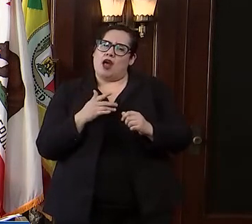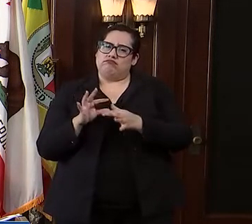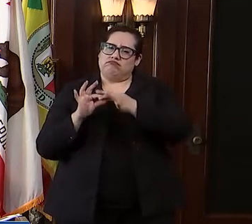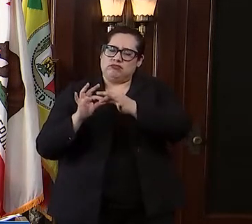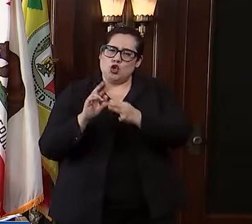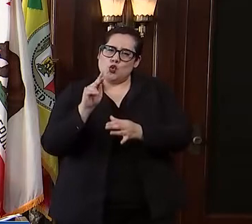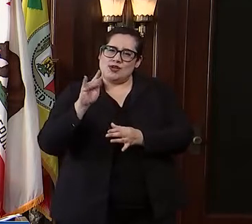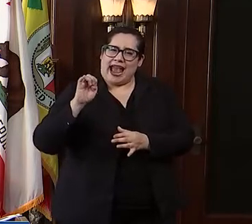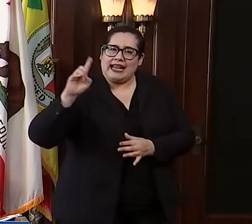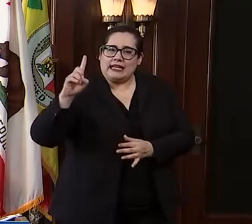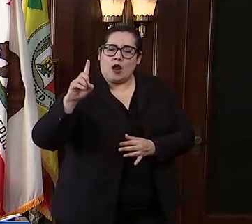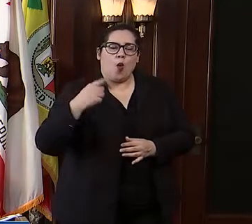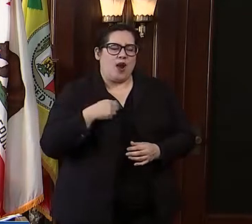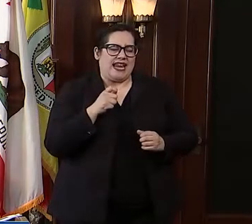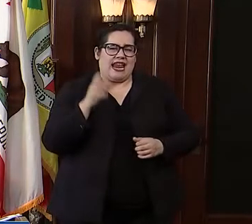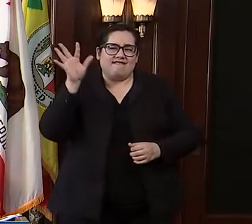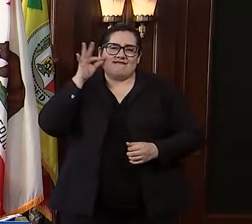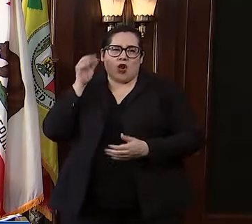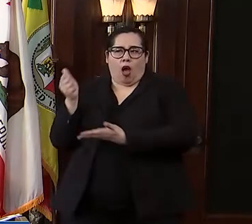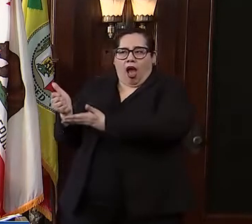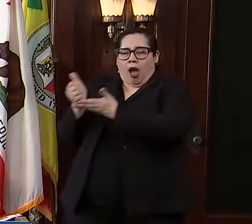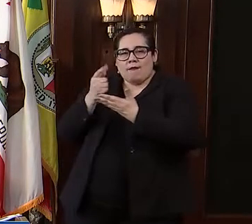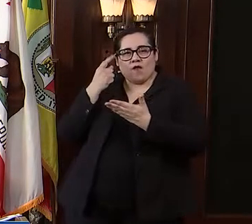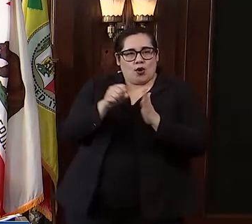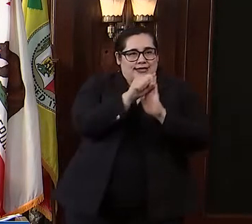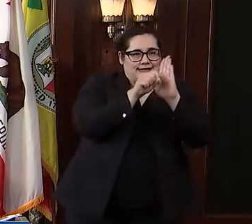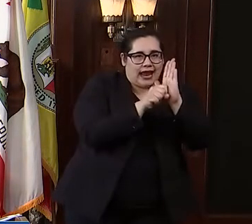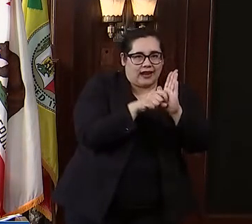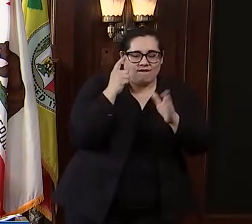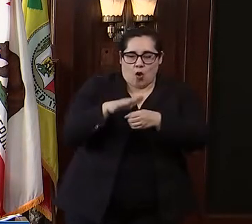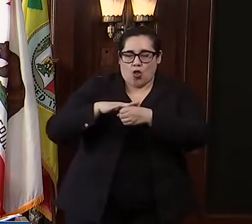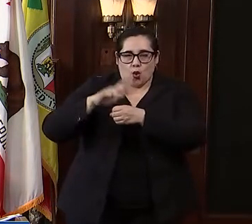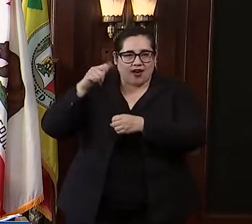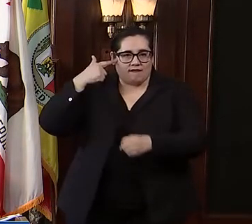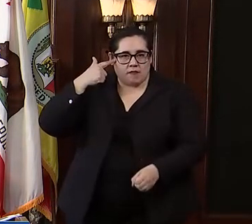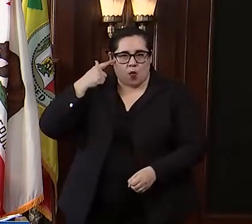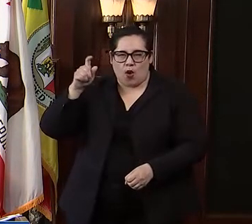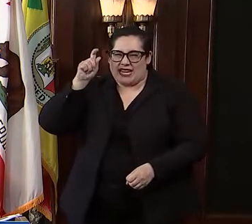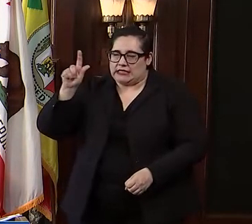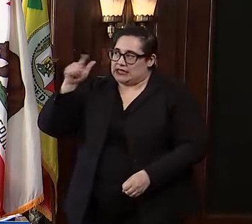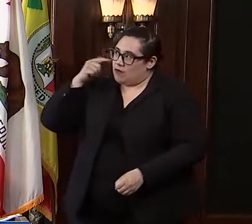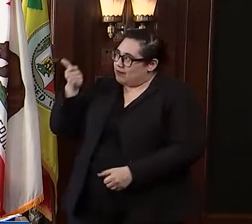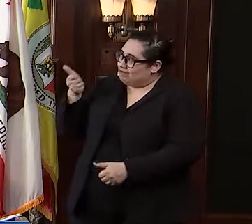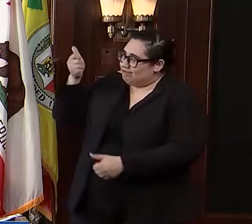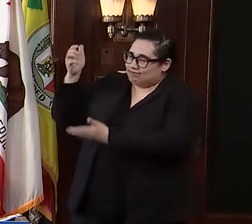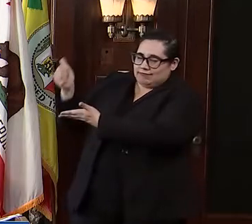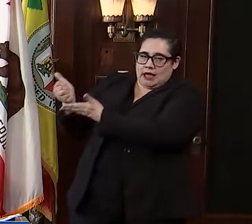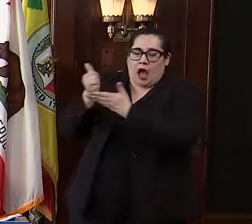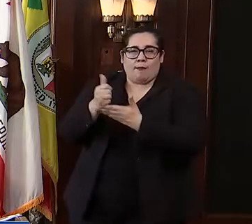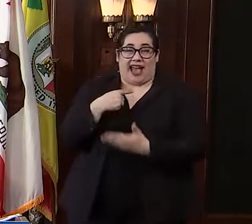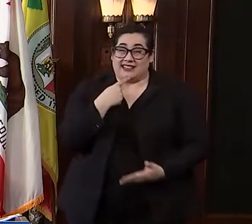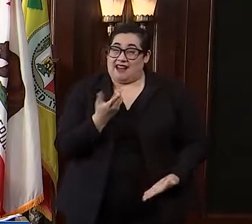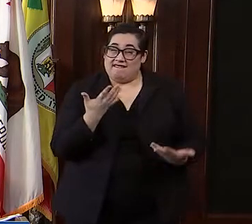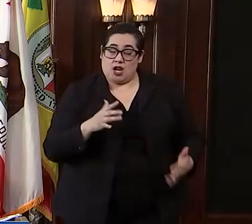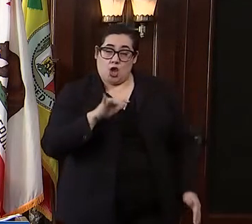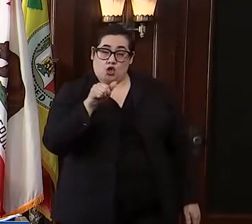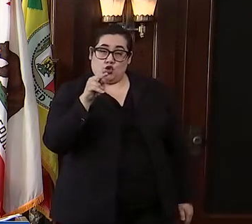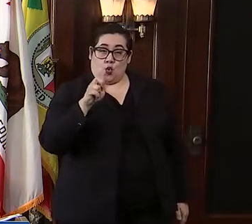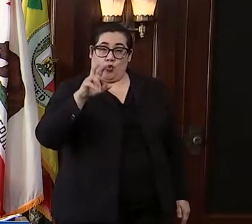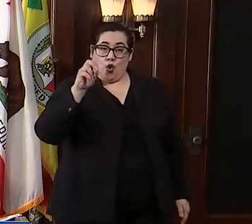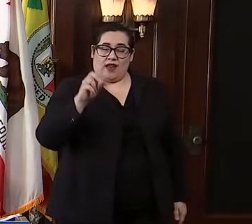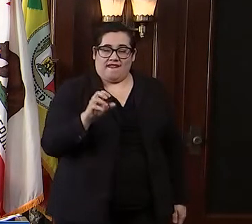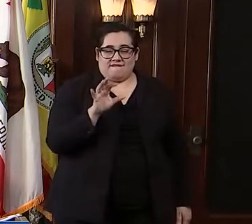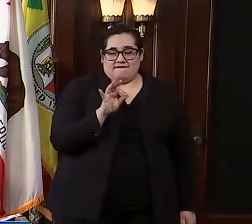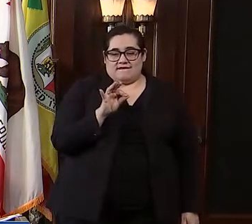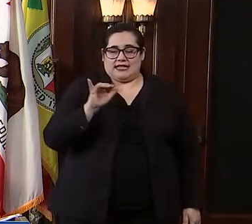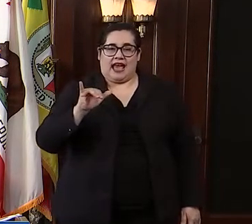we need federal help for our state and local governments. I told them that on June 30th, our fiscal years end for 46 states and